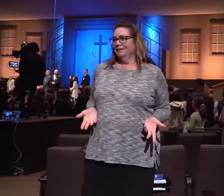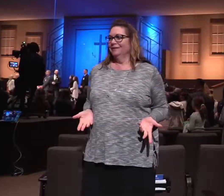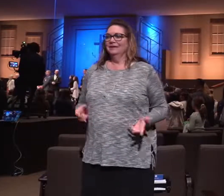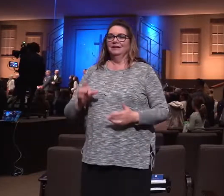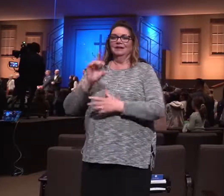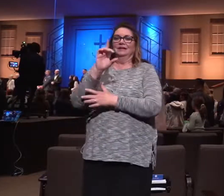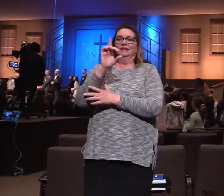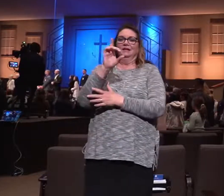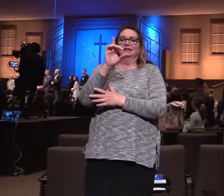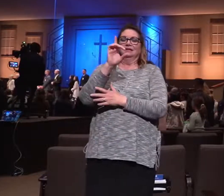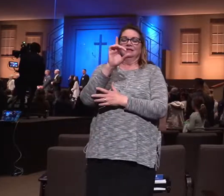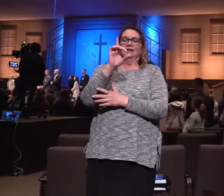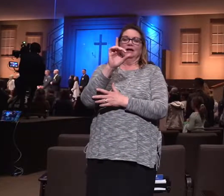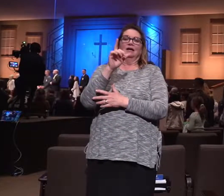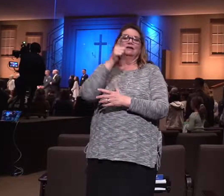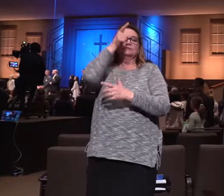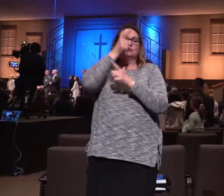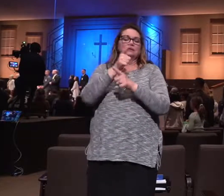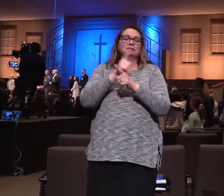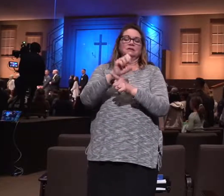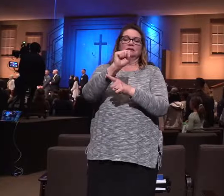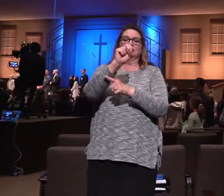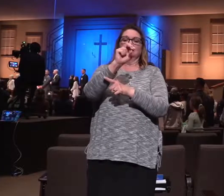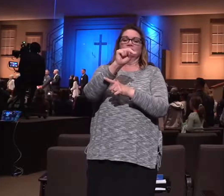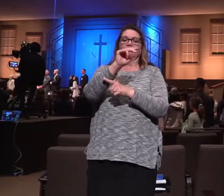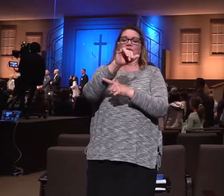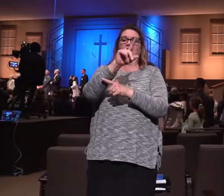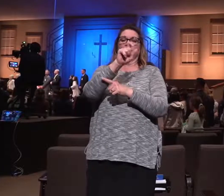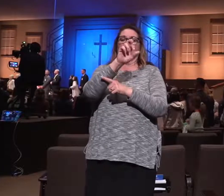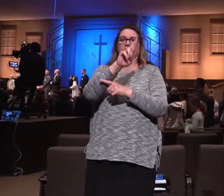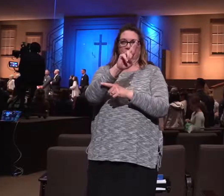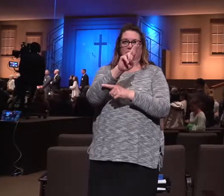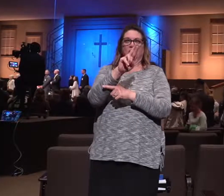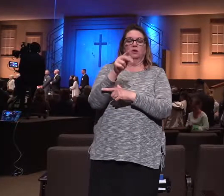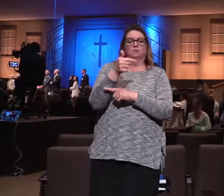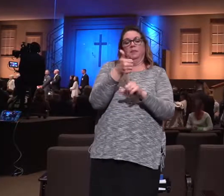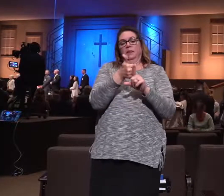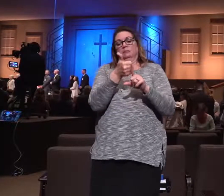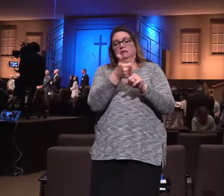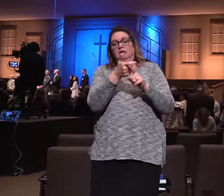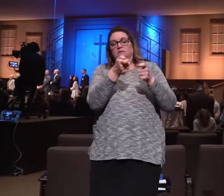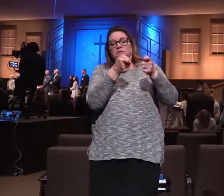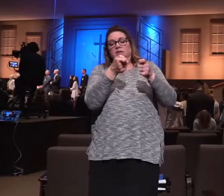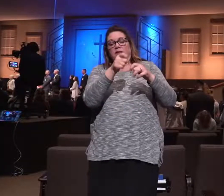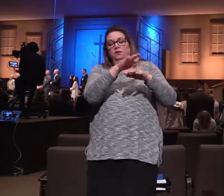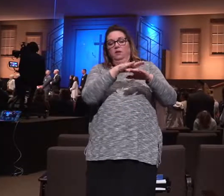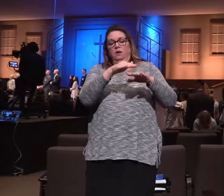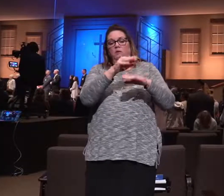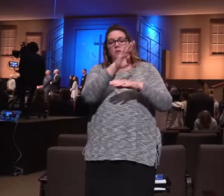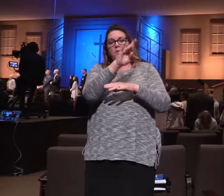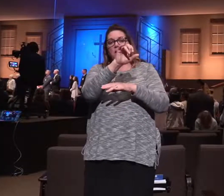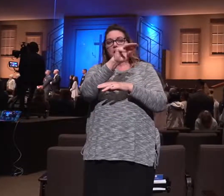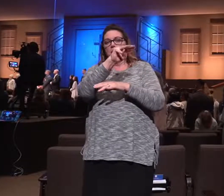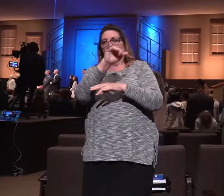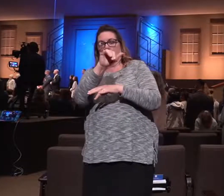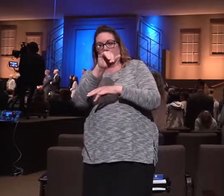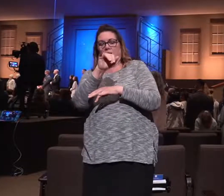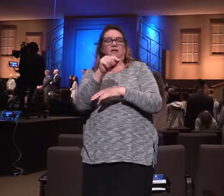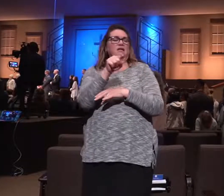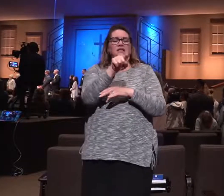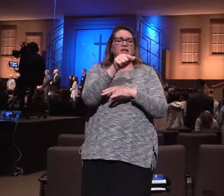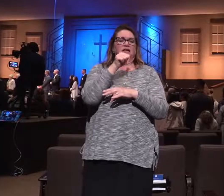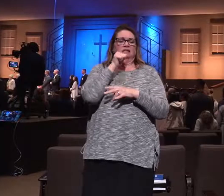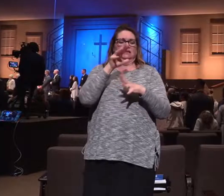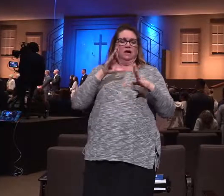David Snyder and Barb Snyder, BIMI. Brother Snyder's the director at BIMI, does not take a salary. He's supported as